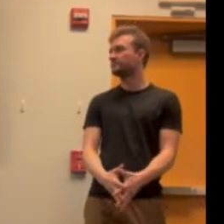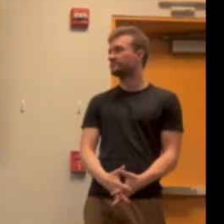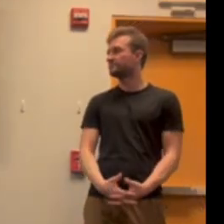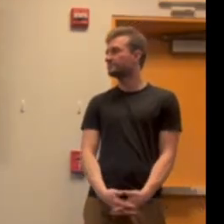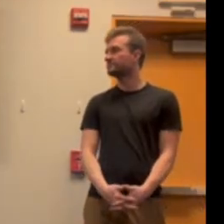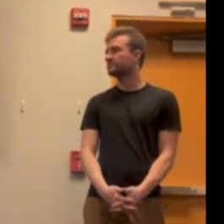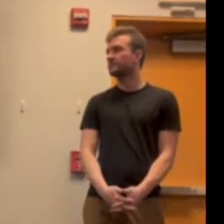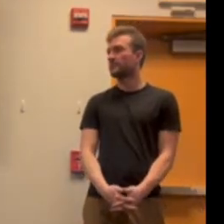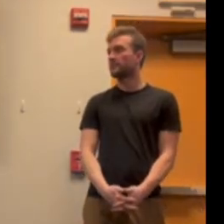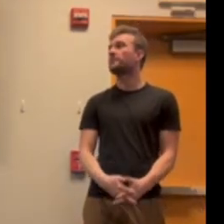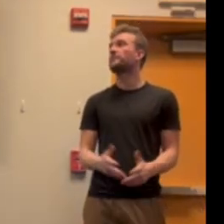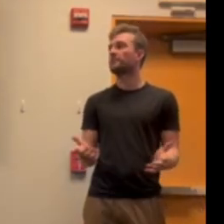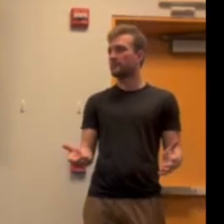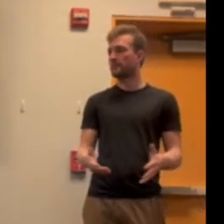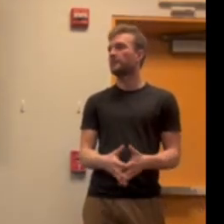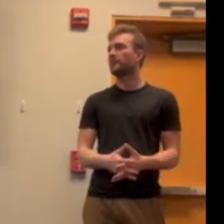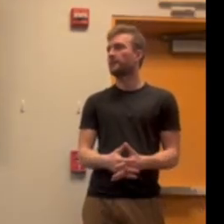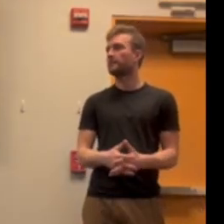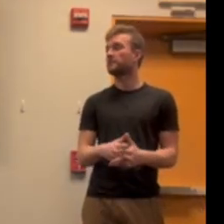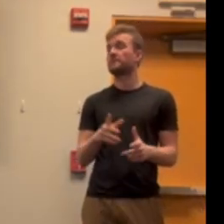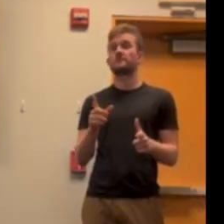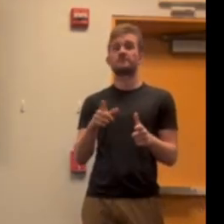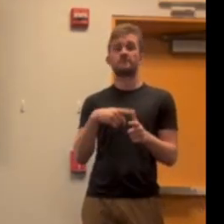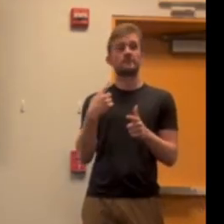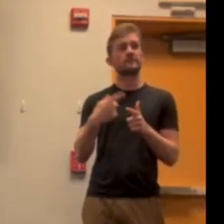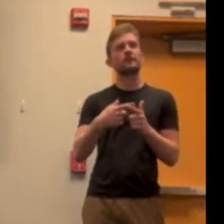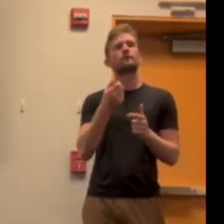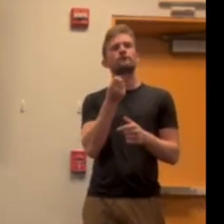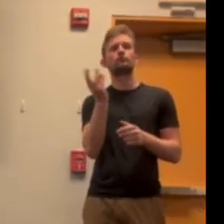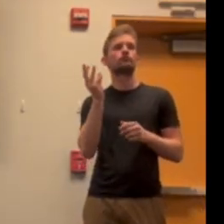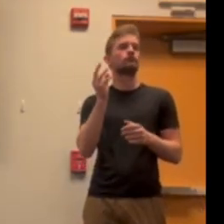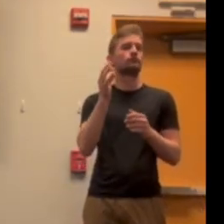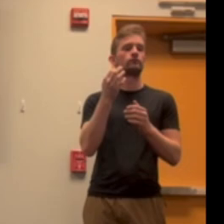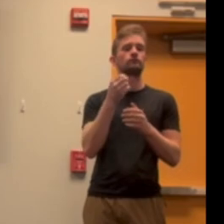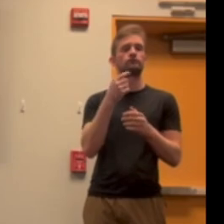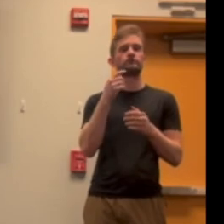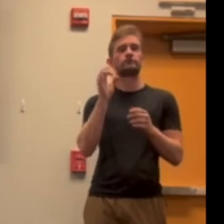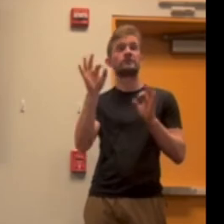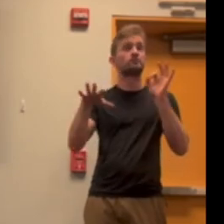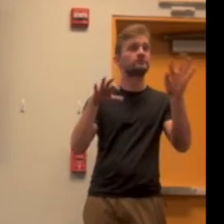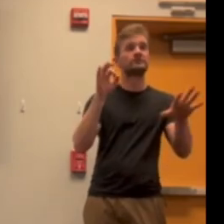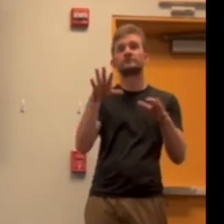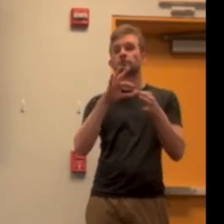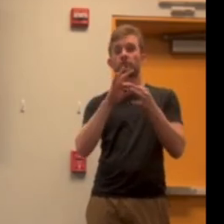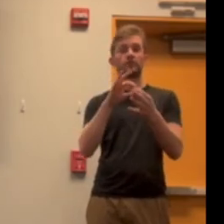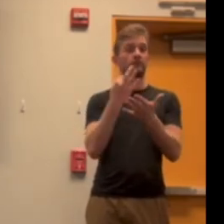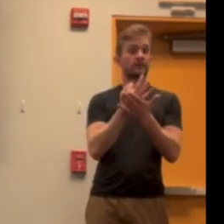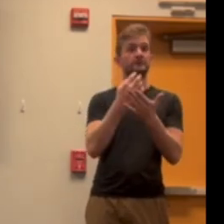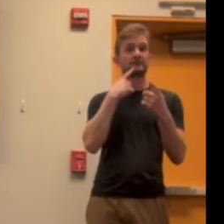And then just rules of financial success. Pay on time is the biggest rule there is. So that